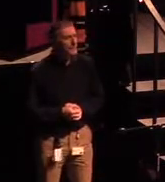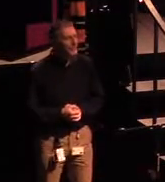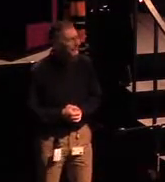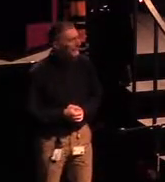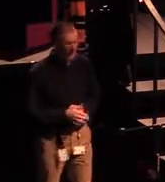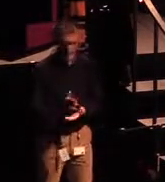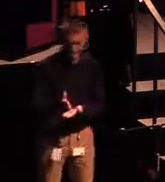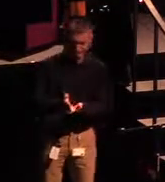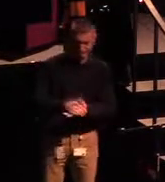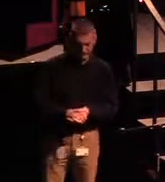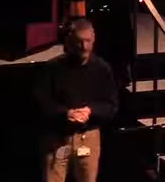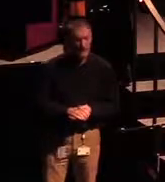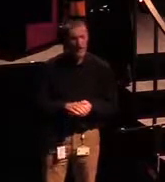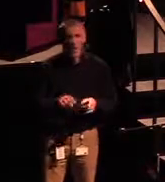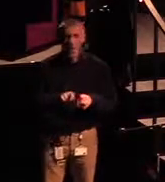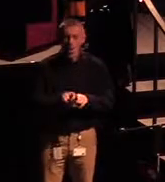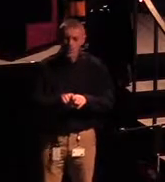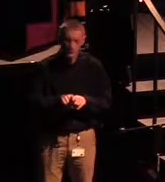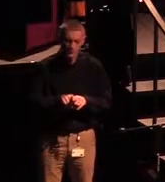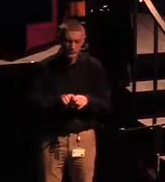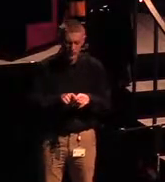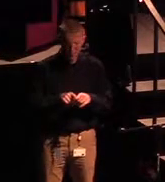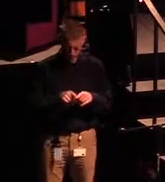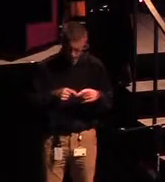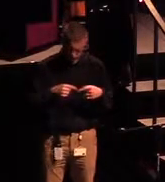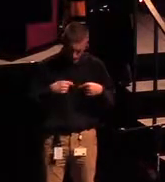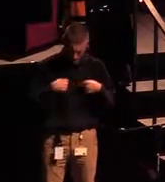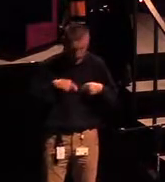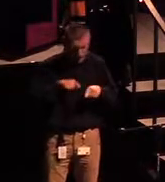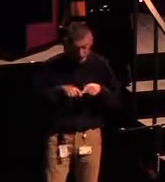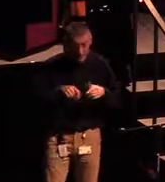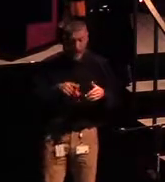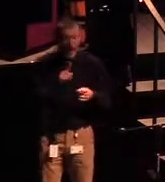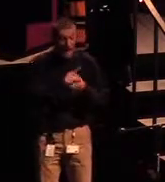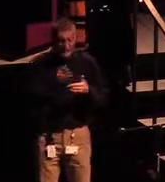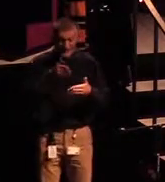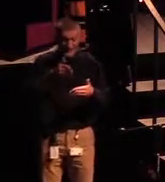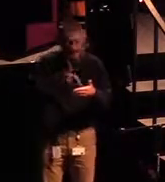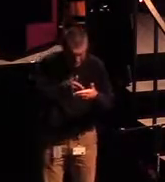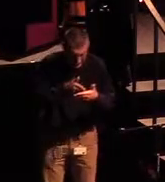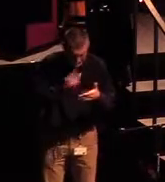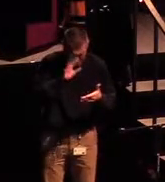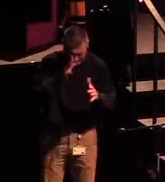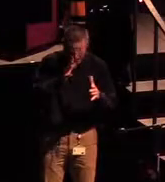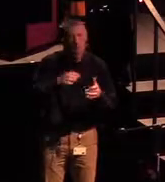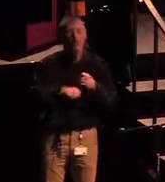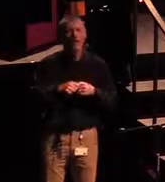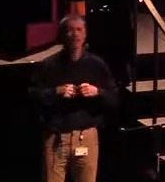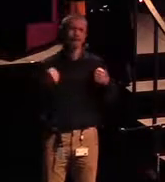And obviously it sort of to a degree informed when we were going to try to hold that meeting. So that is why we are here right now. And